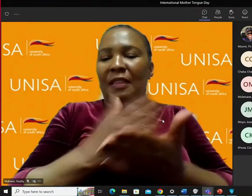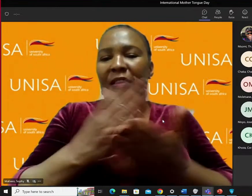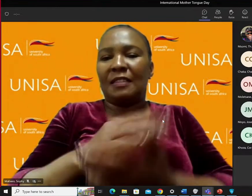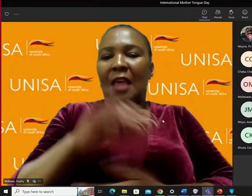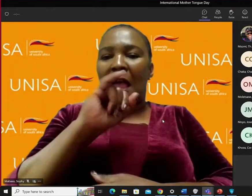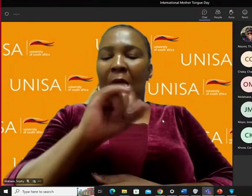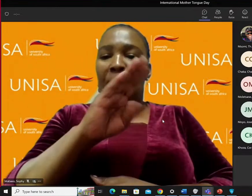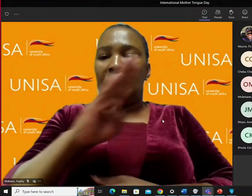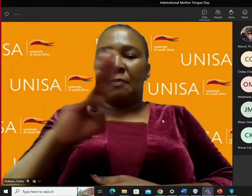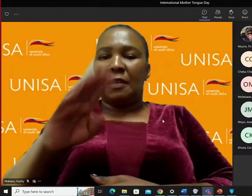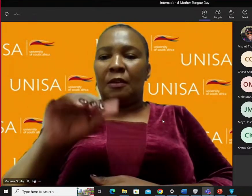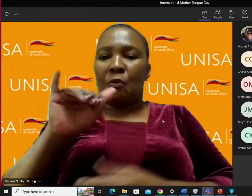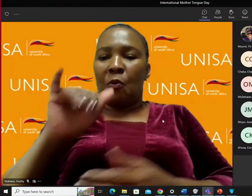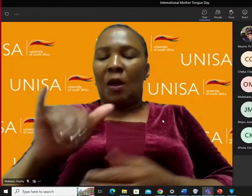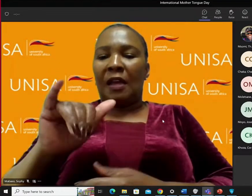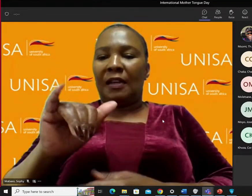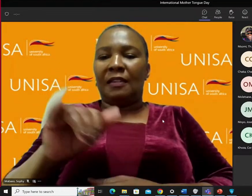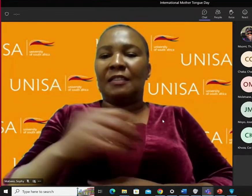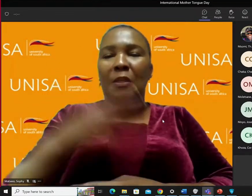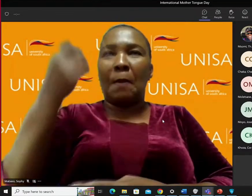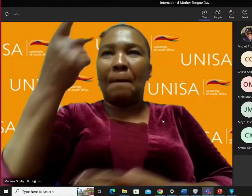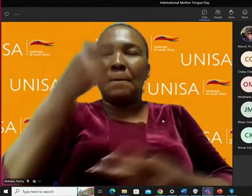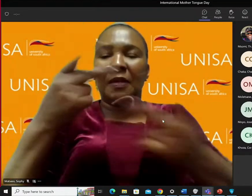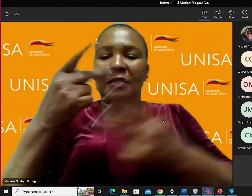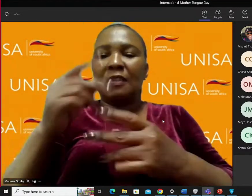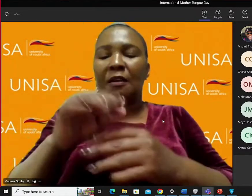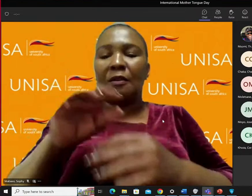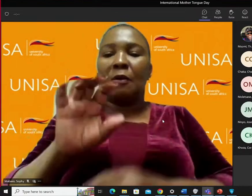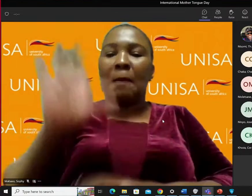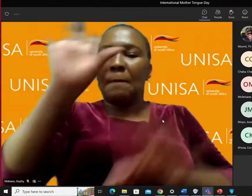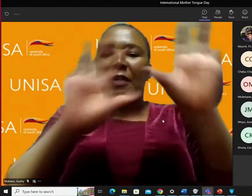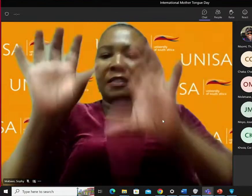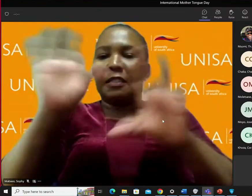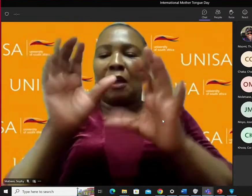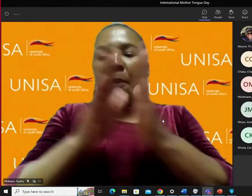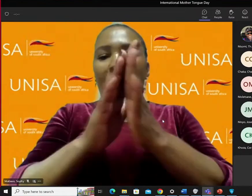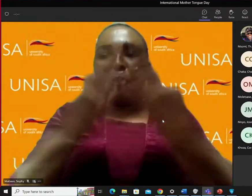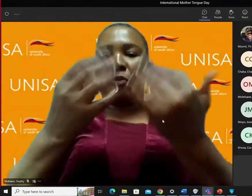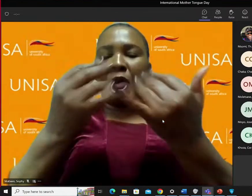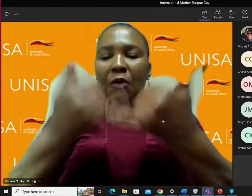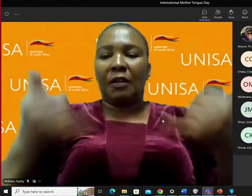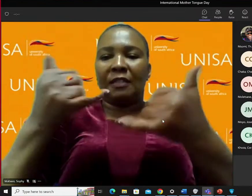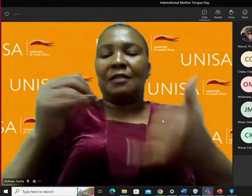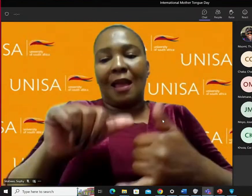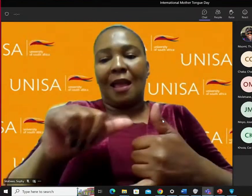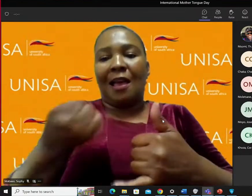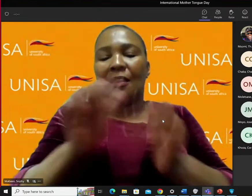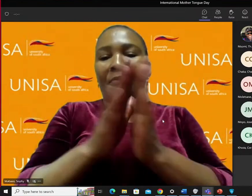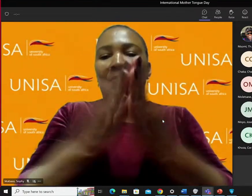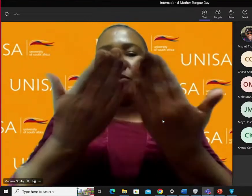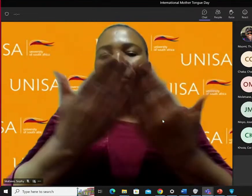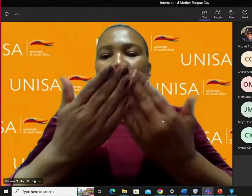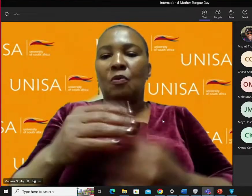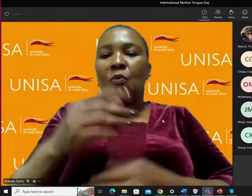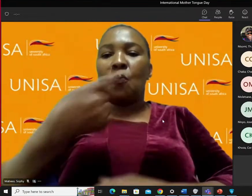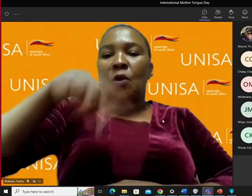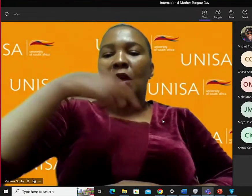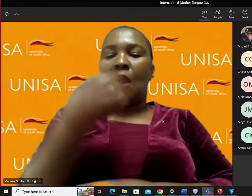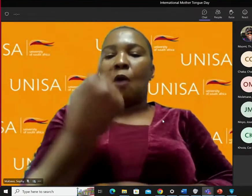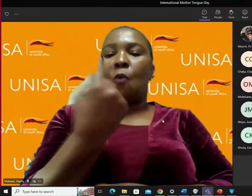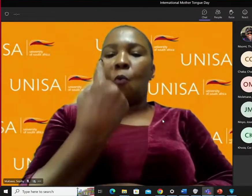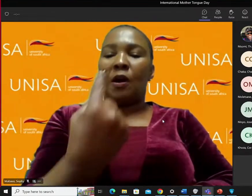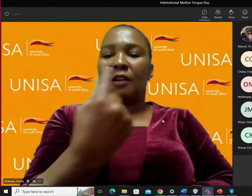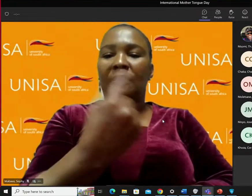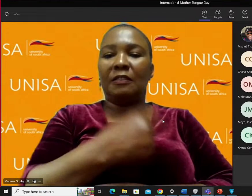IBBY Picture Book Award. So there is also another book which is We Are One, which is published in the